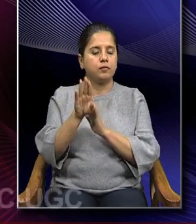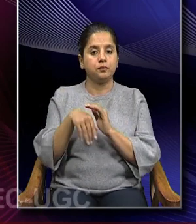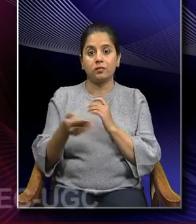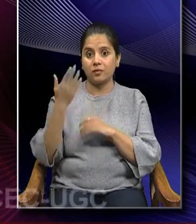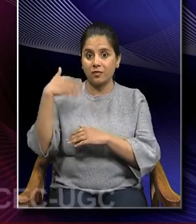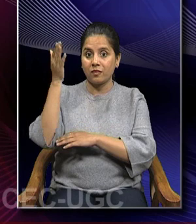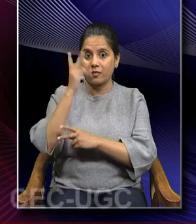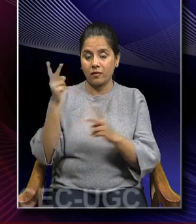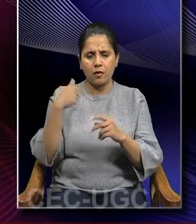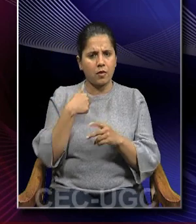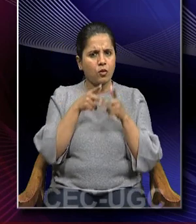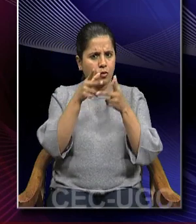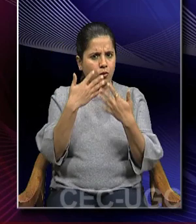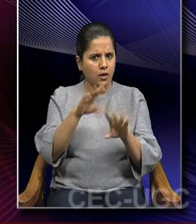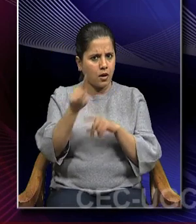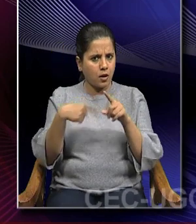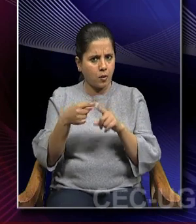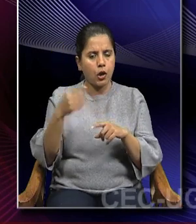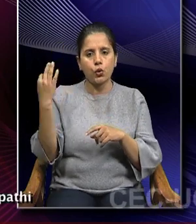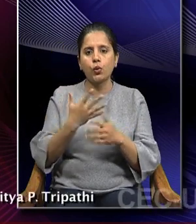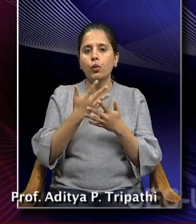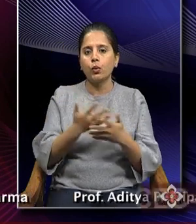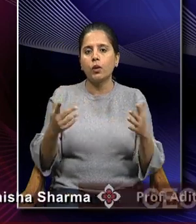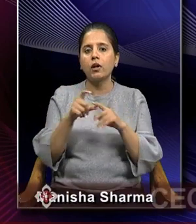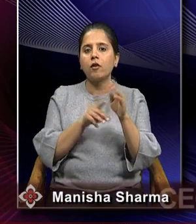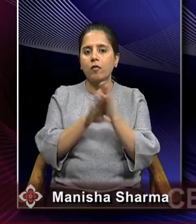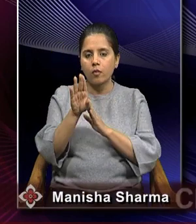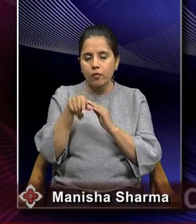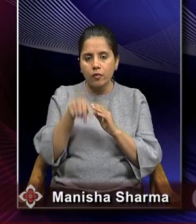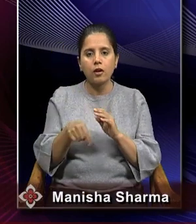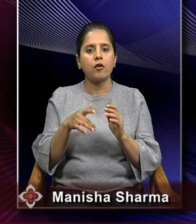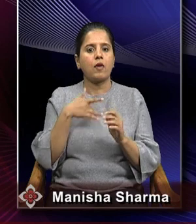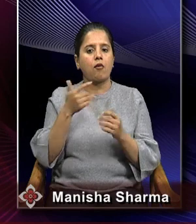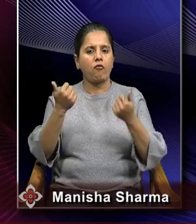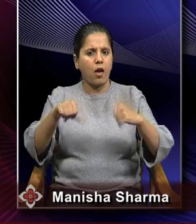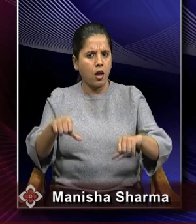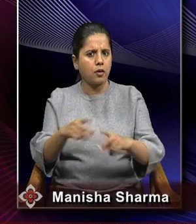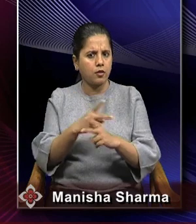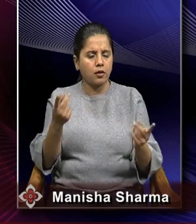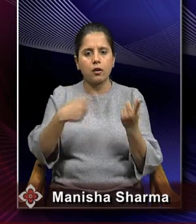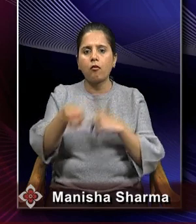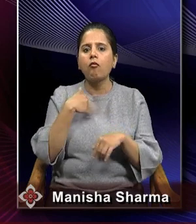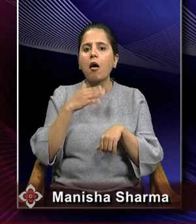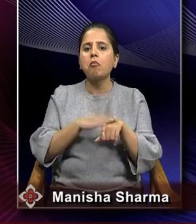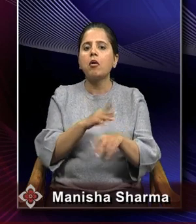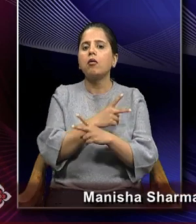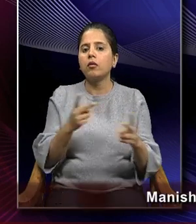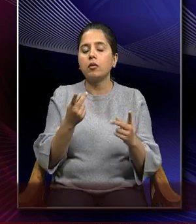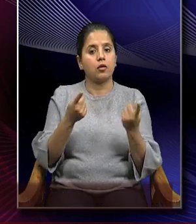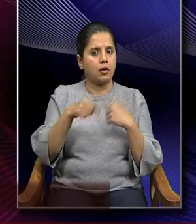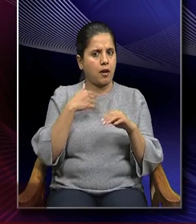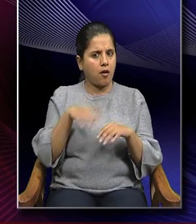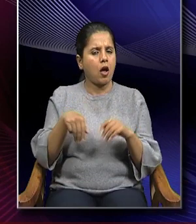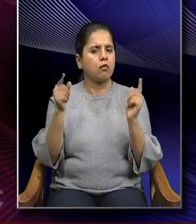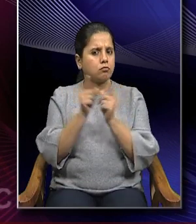previous lecture of mine, I told you about the new product developments and the kind of failures we are facing. And we also had a